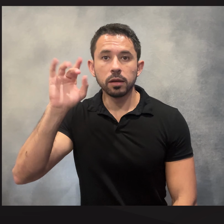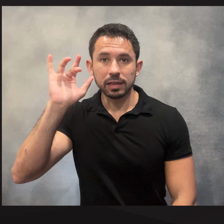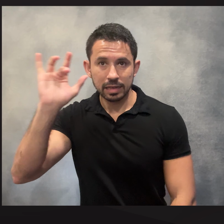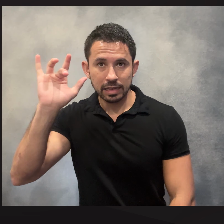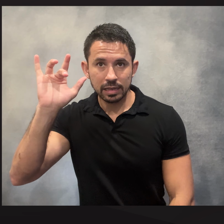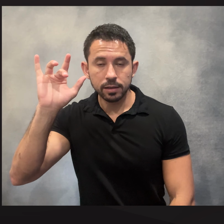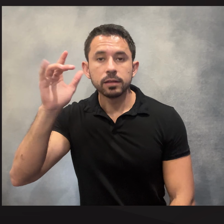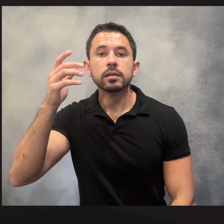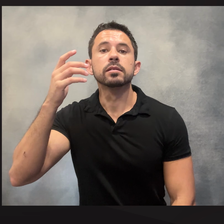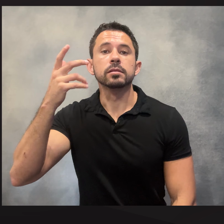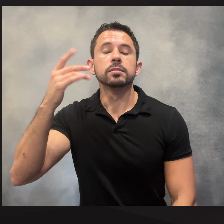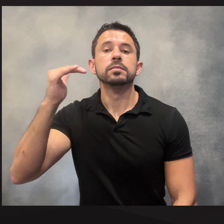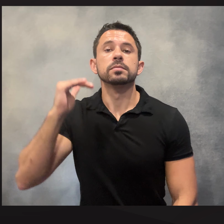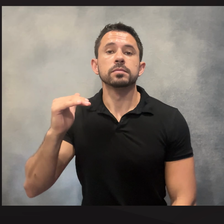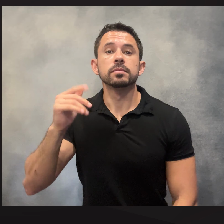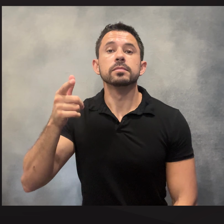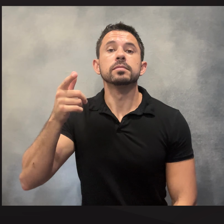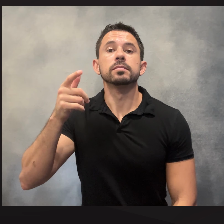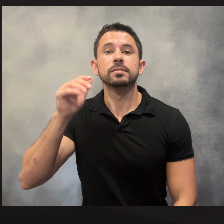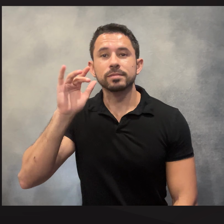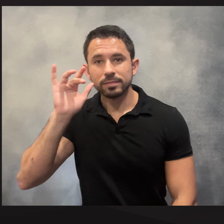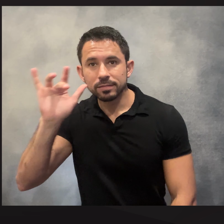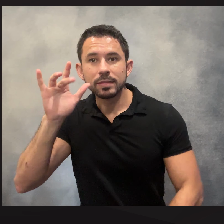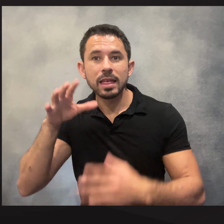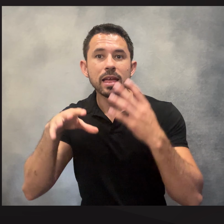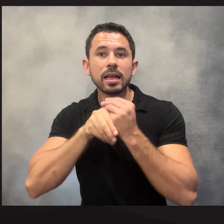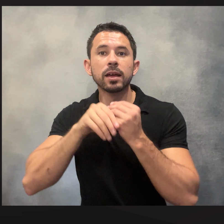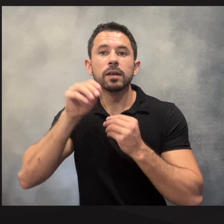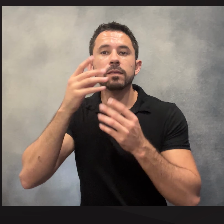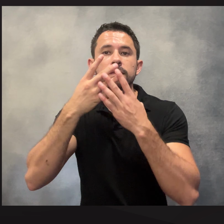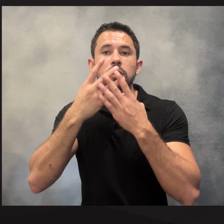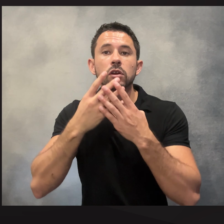Add your filter operators. Community Board